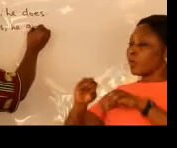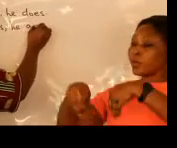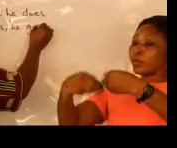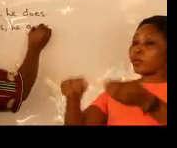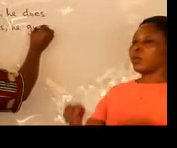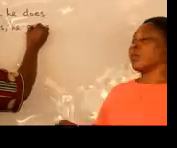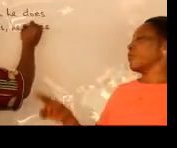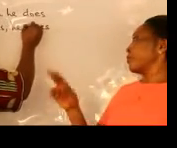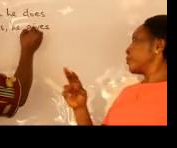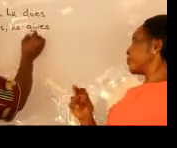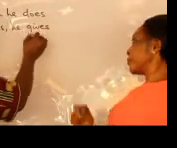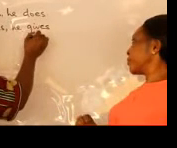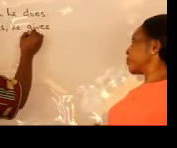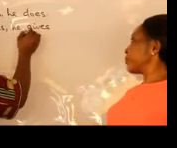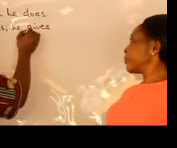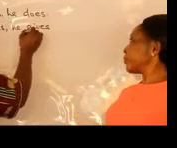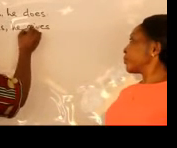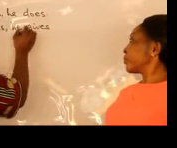gives.